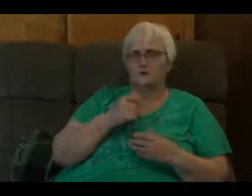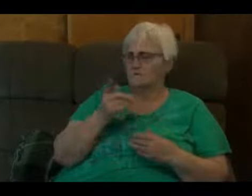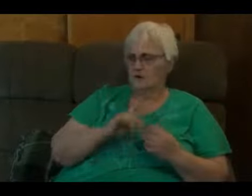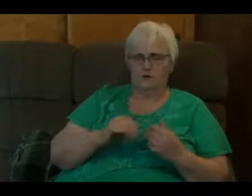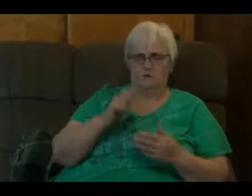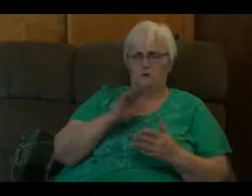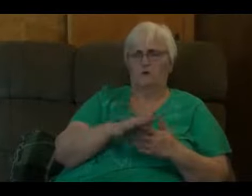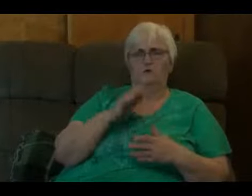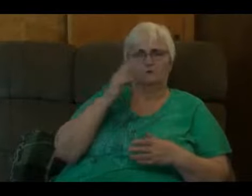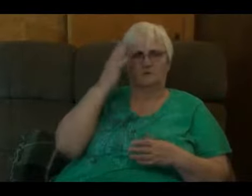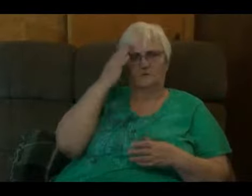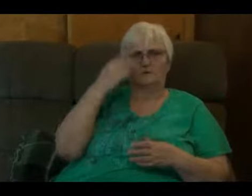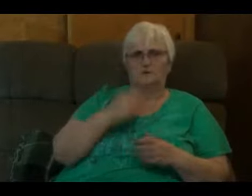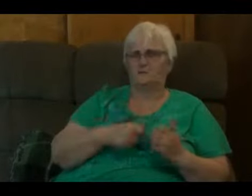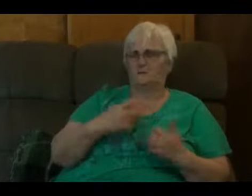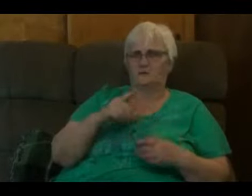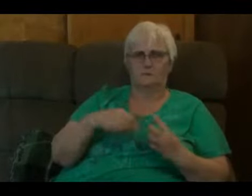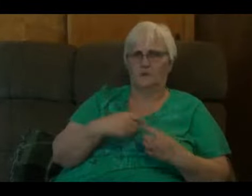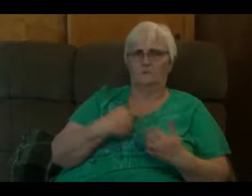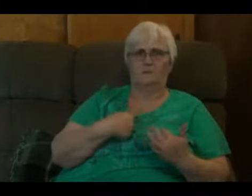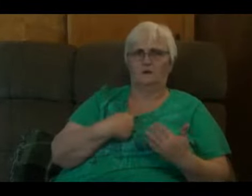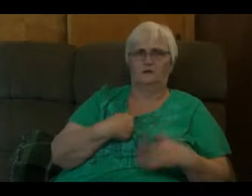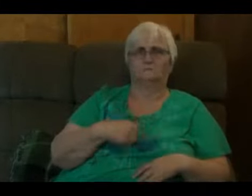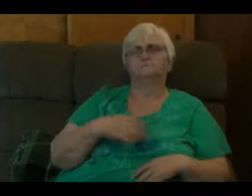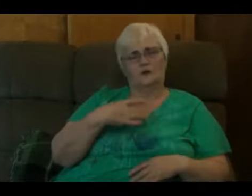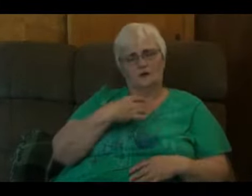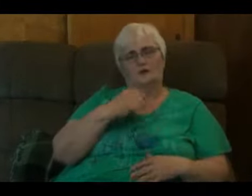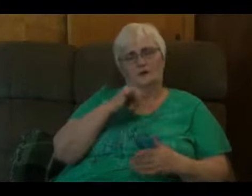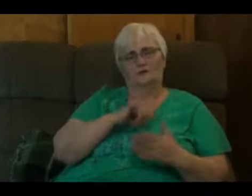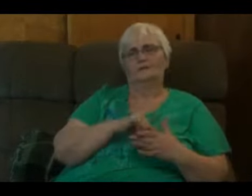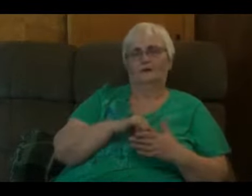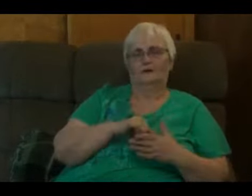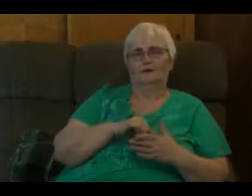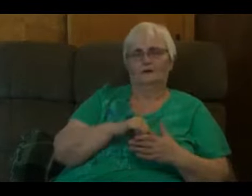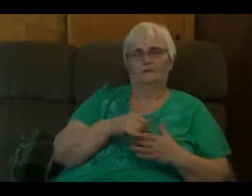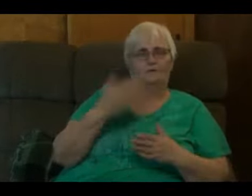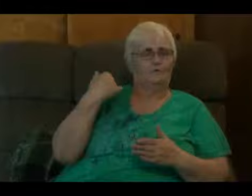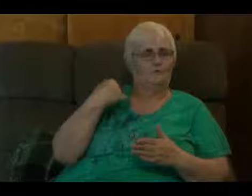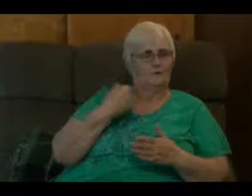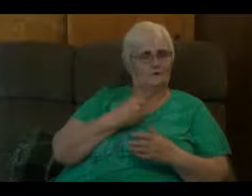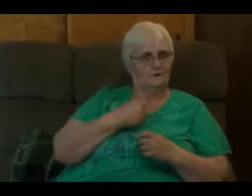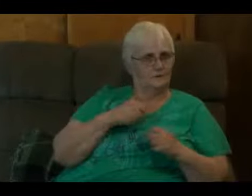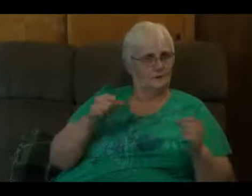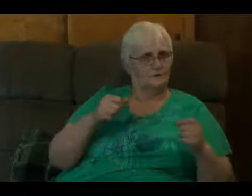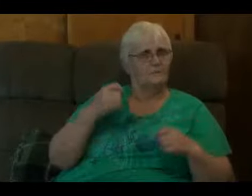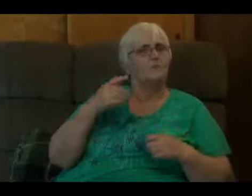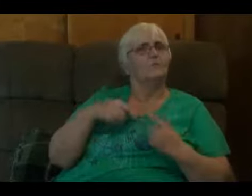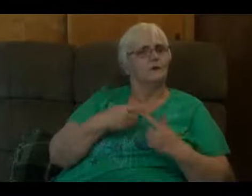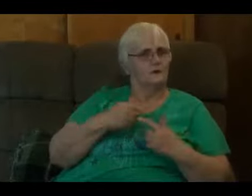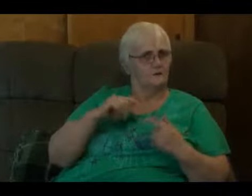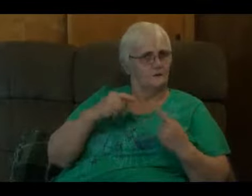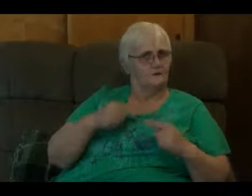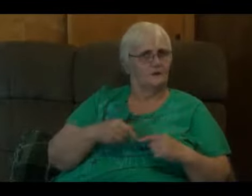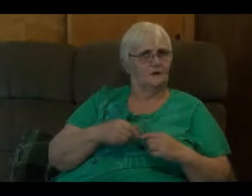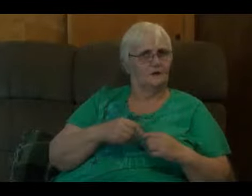knows everything about me. I liked that when I was a sinner, but amen. Conversely,